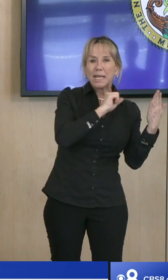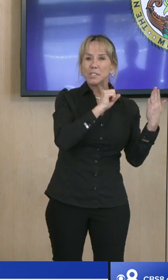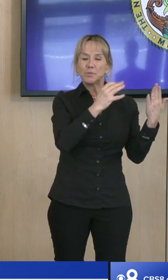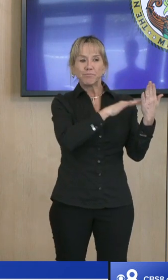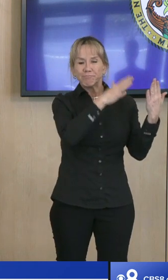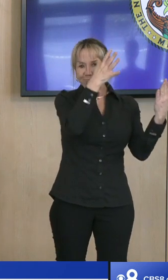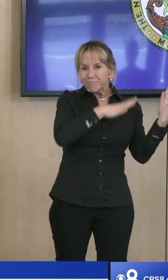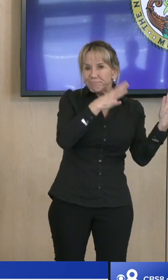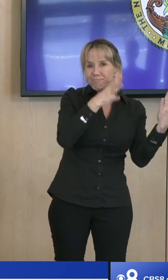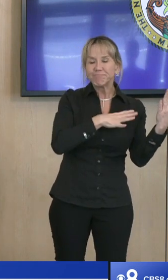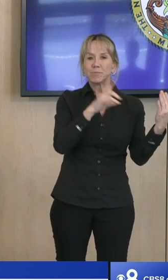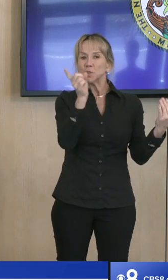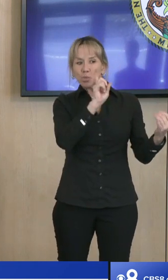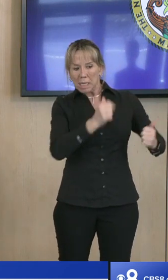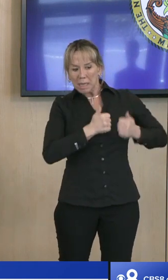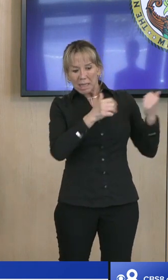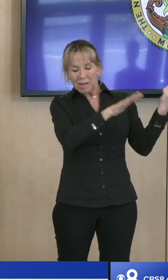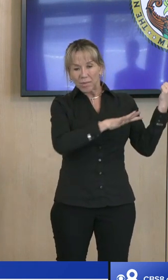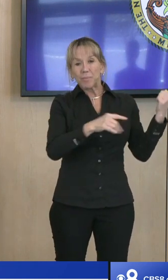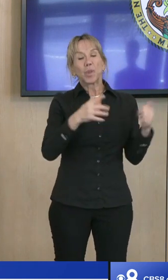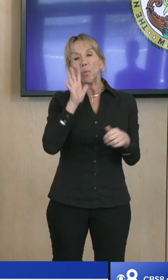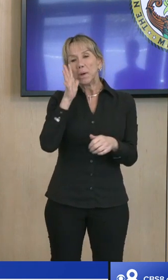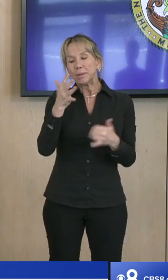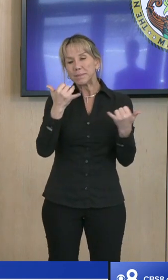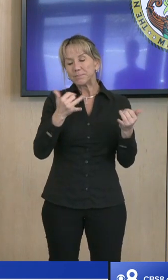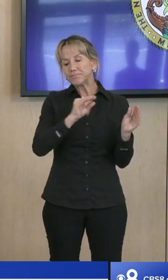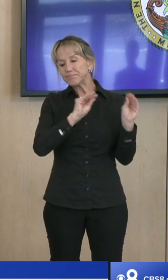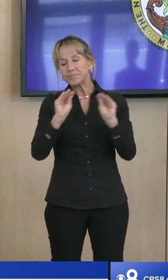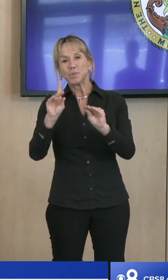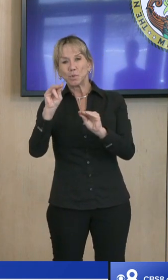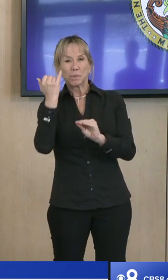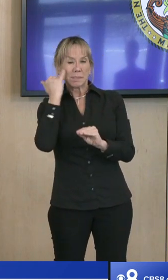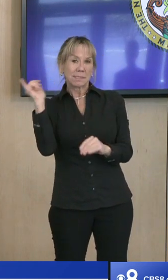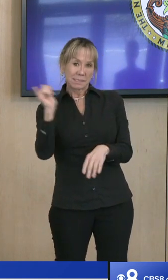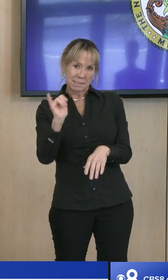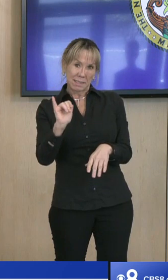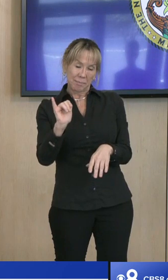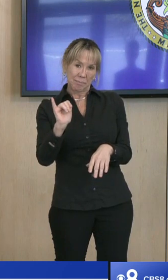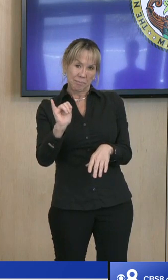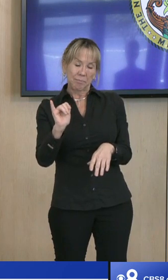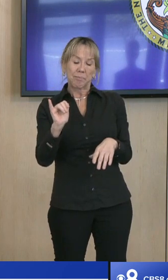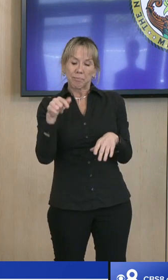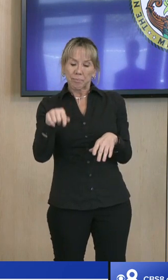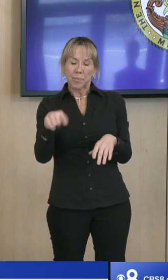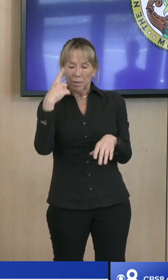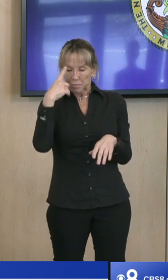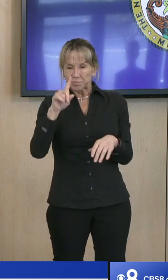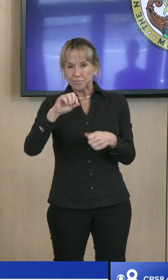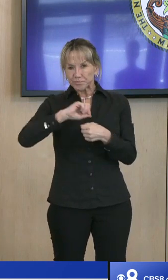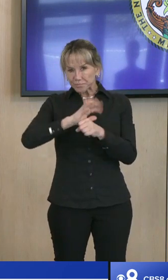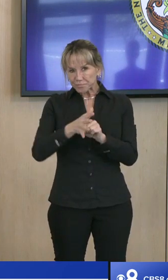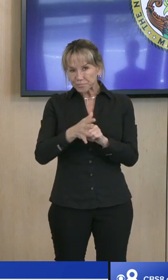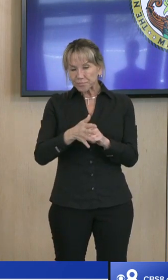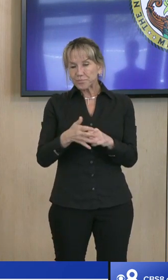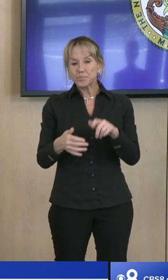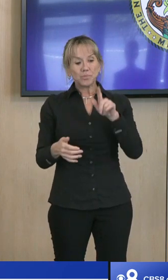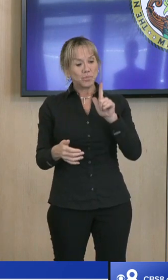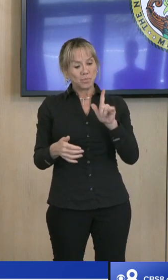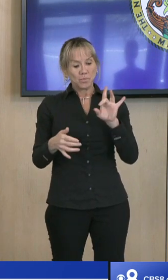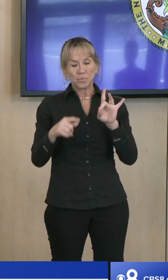the person resided. I'll just summarize to say that the deaths have ranged from 25 years old to 98 years